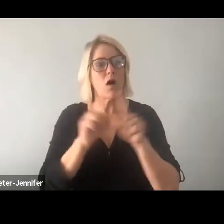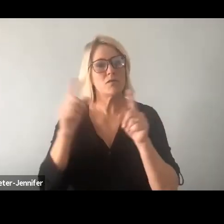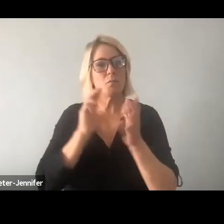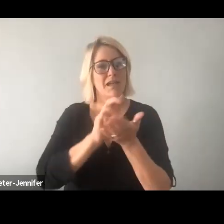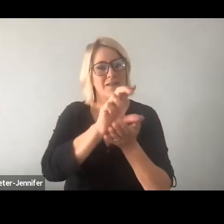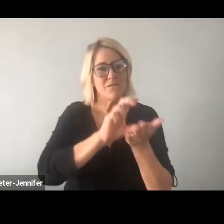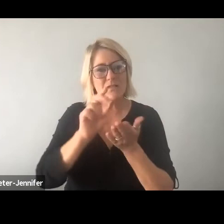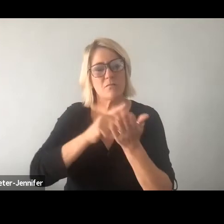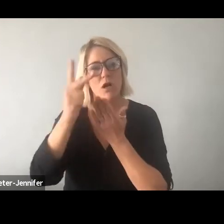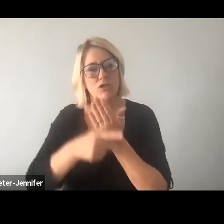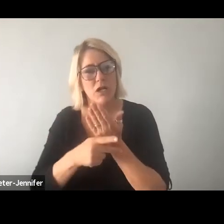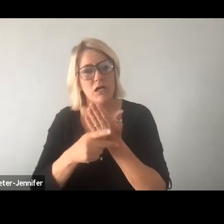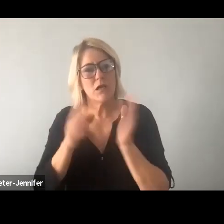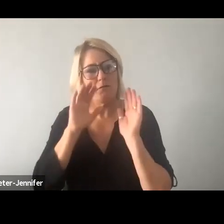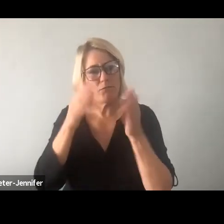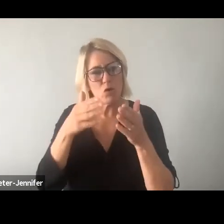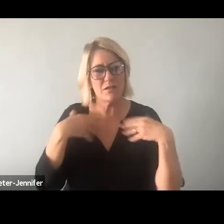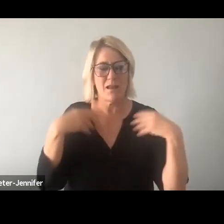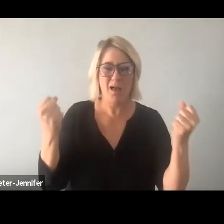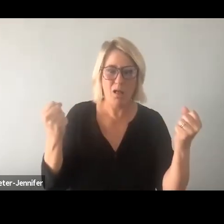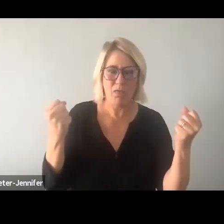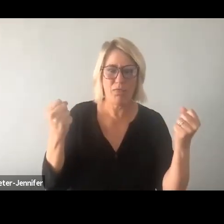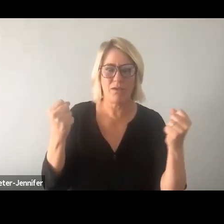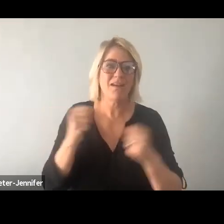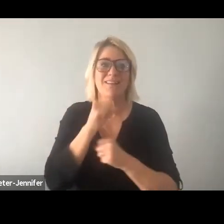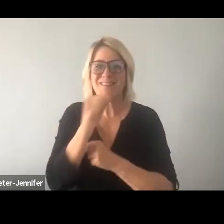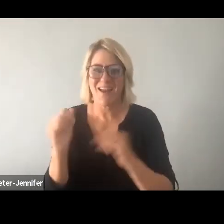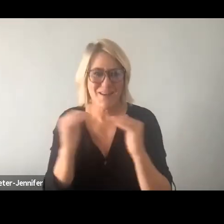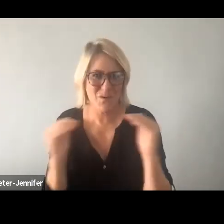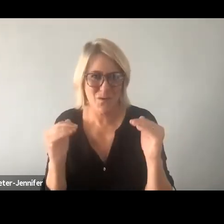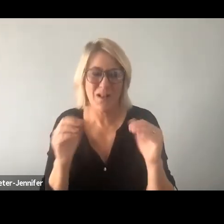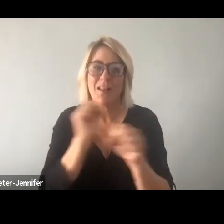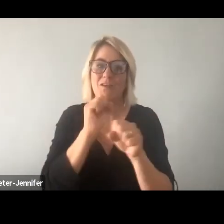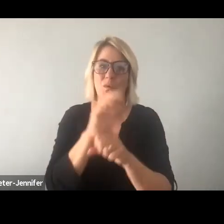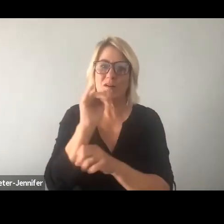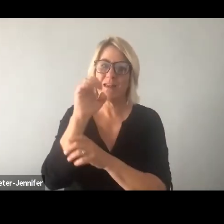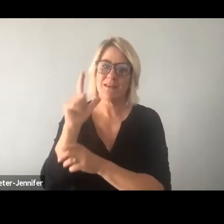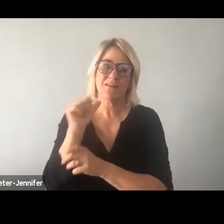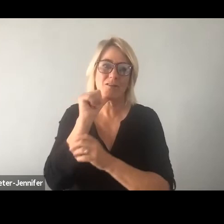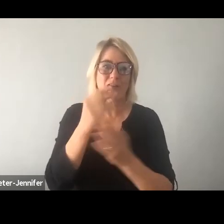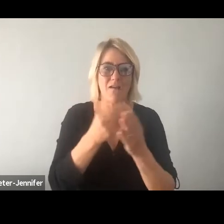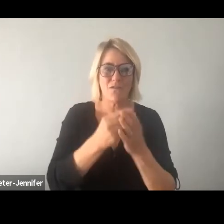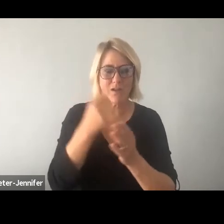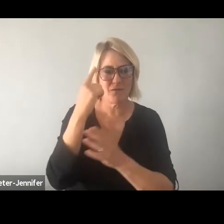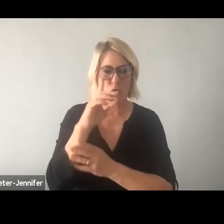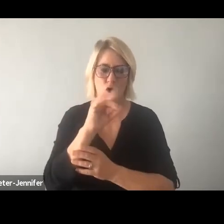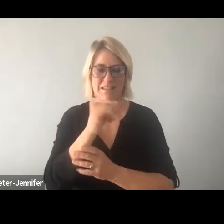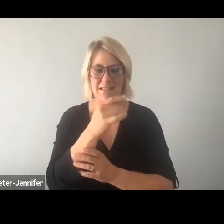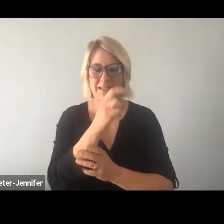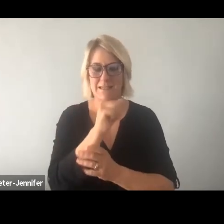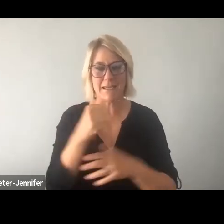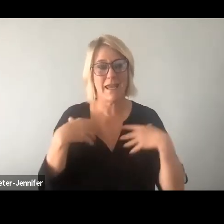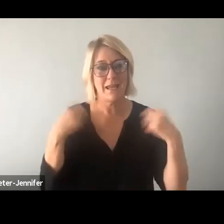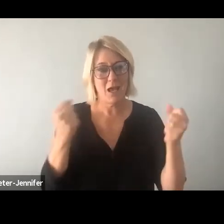projects focusing on health inequities, such as the work of the ACL-funded Center for Dignity and Healthcare for People